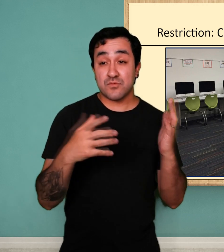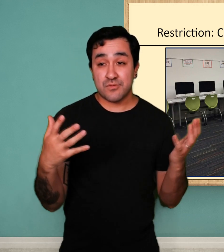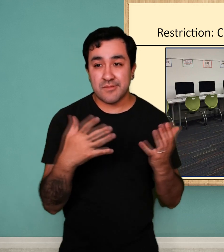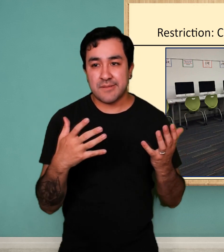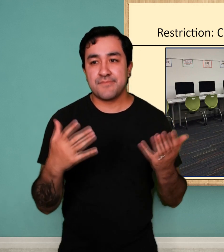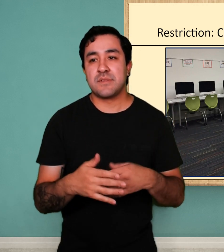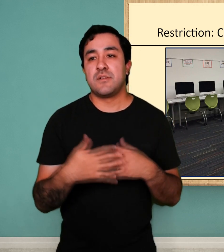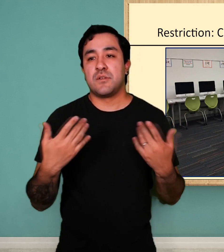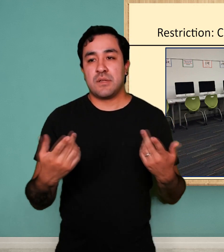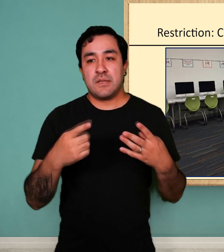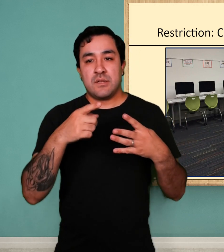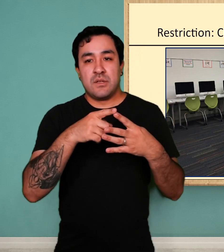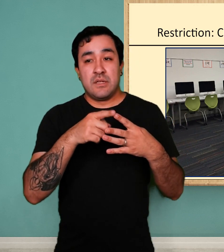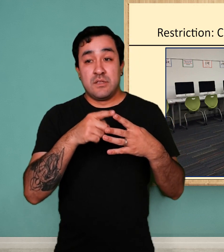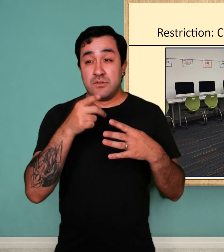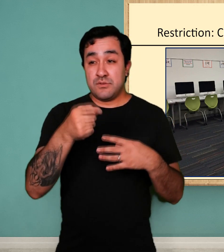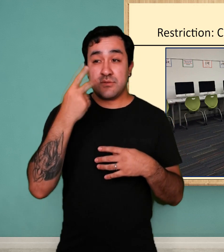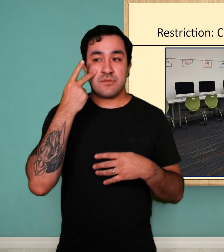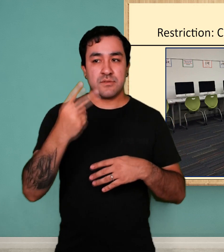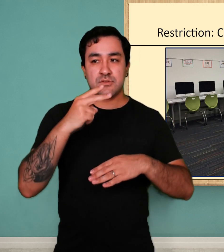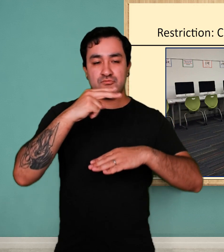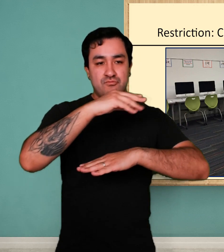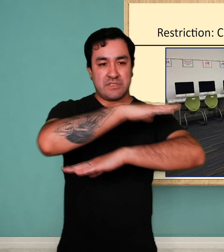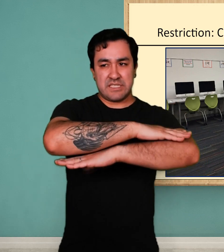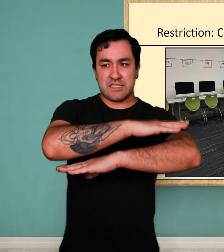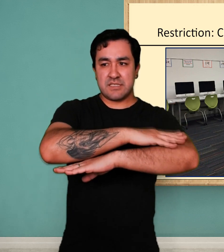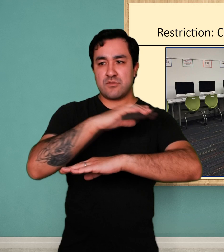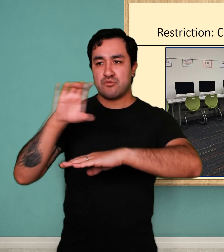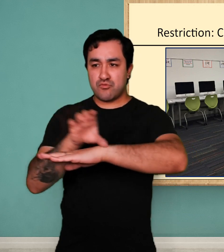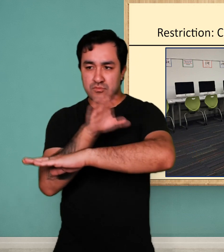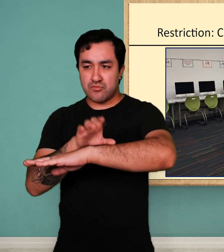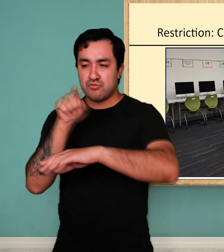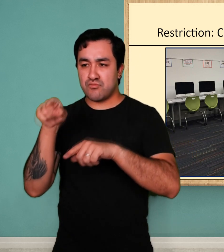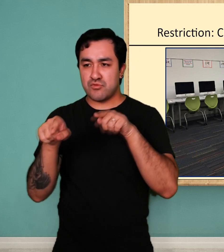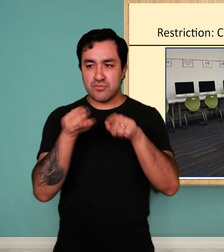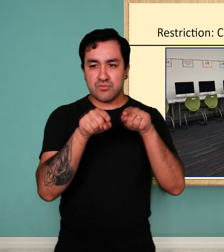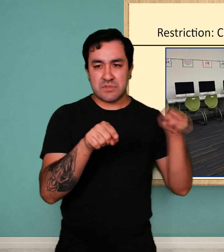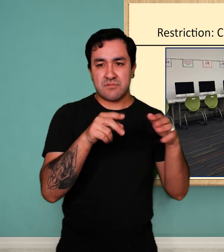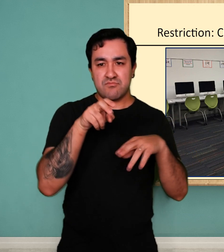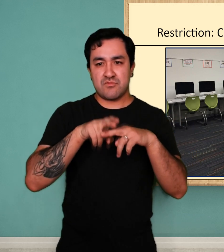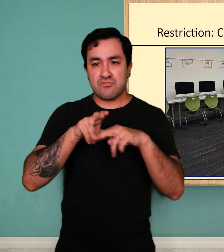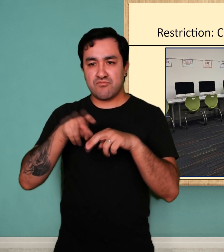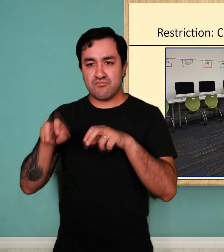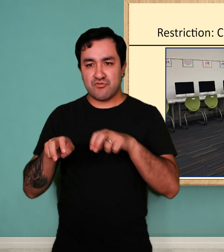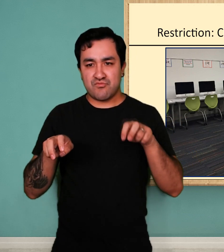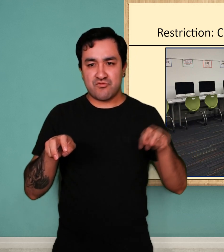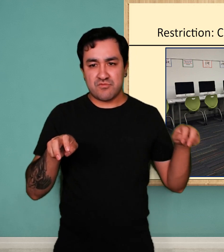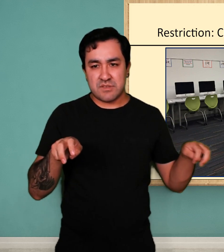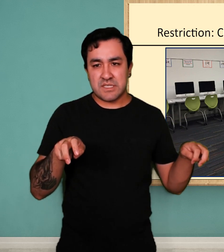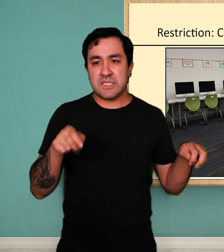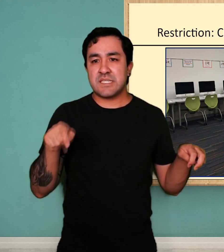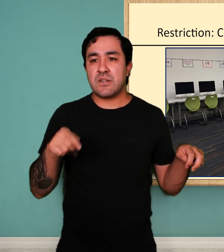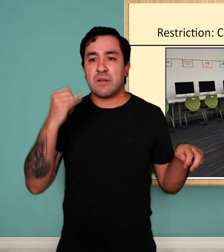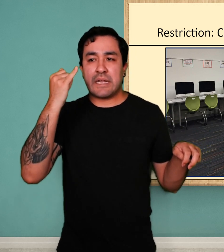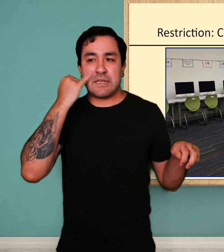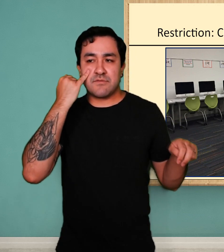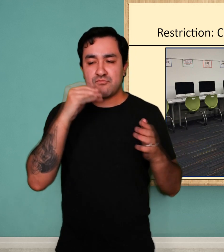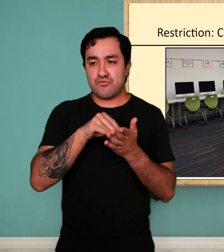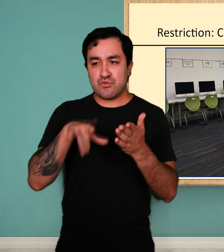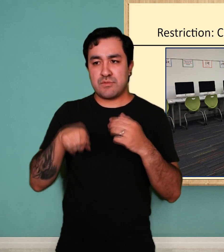arrangement. Should students be working on the computers, they cannot see the teacher. The teacher would have to move around to get everyone's